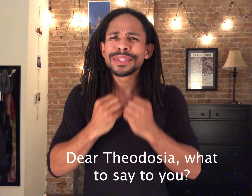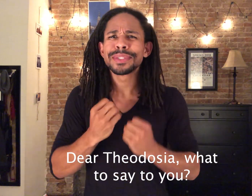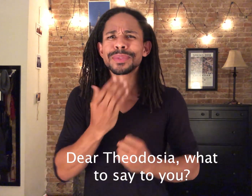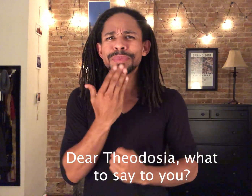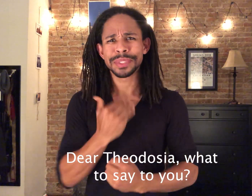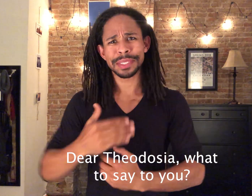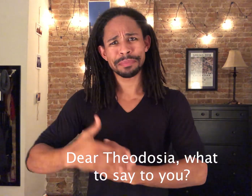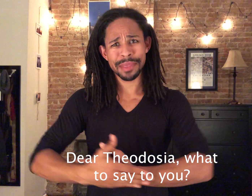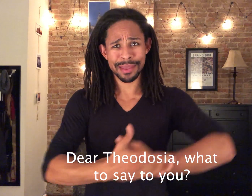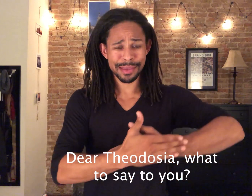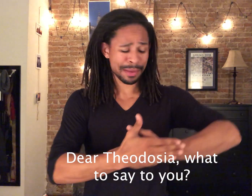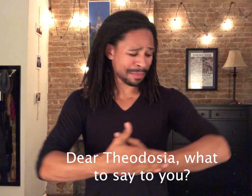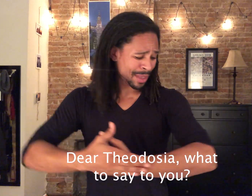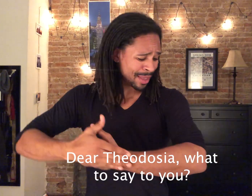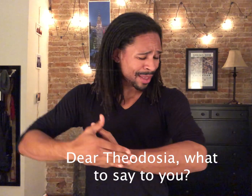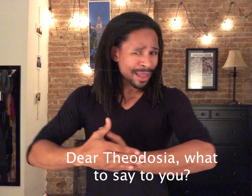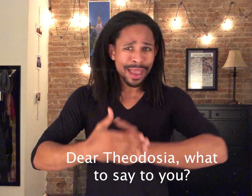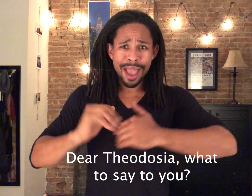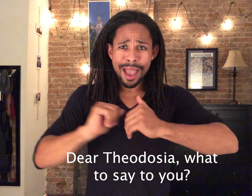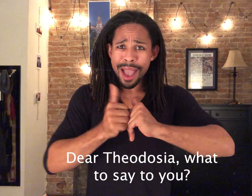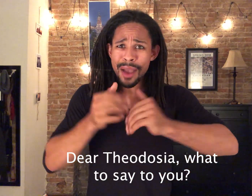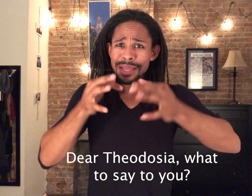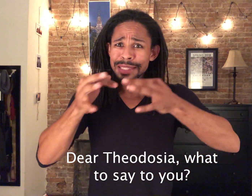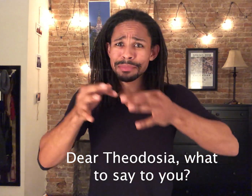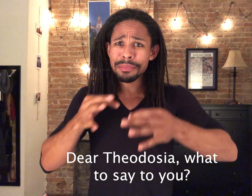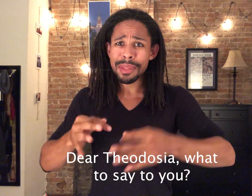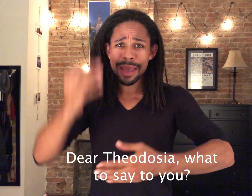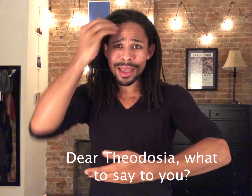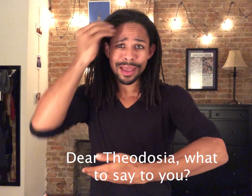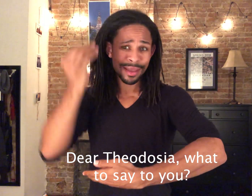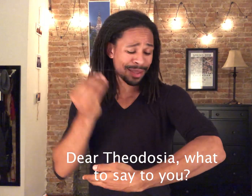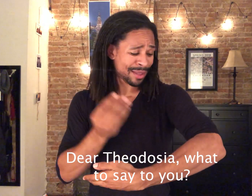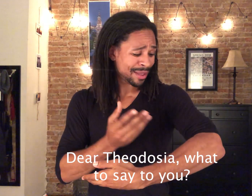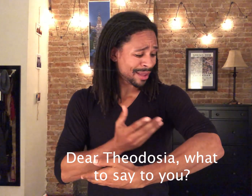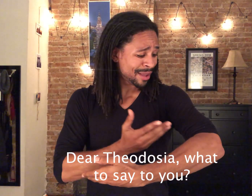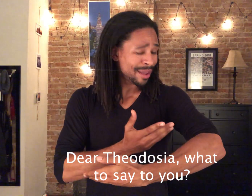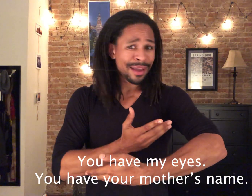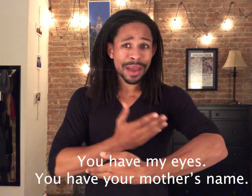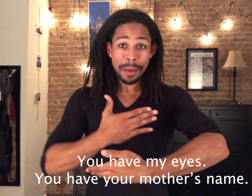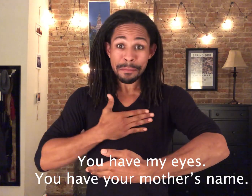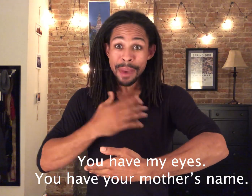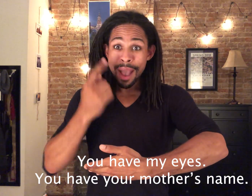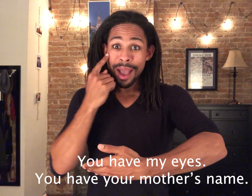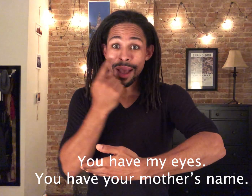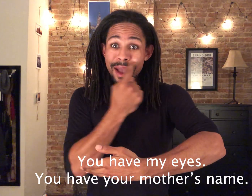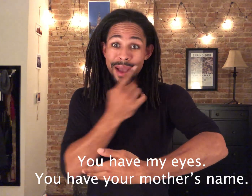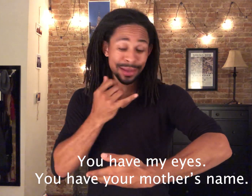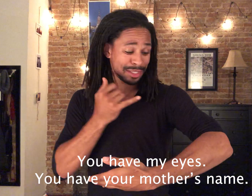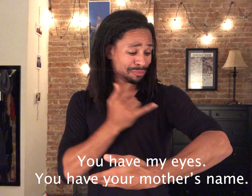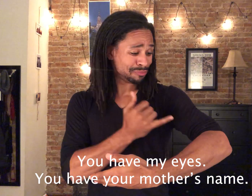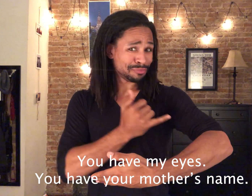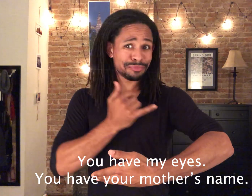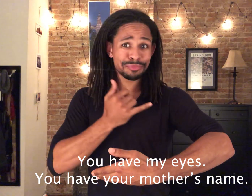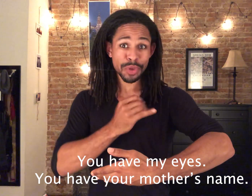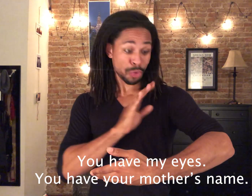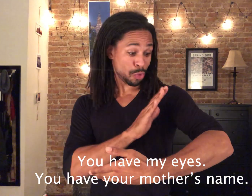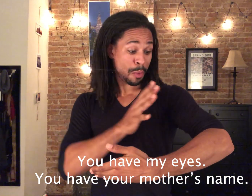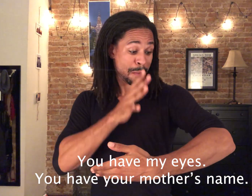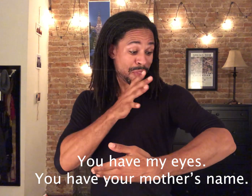Dear Theodosia, what to say to you? You have my eyes, you have your mother's